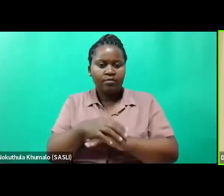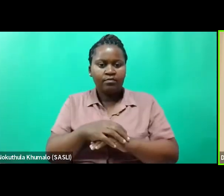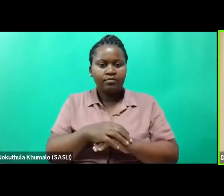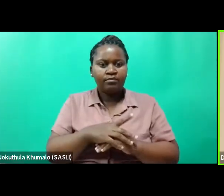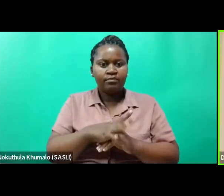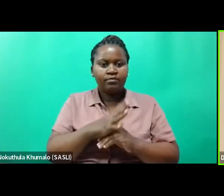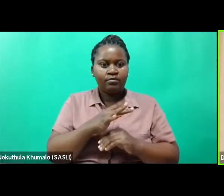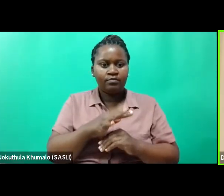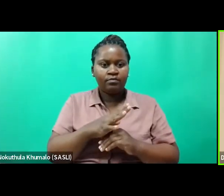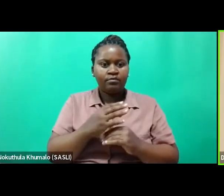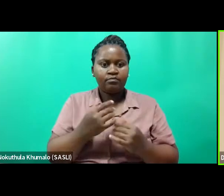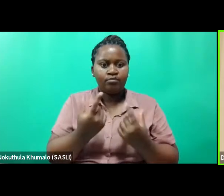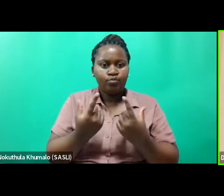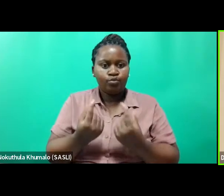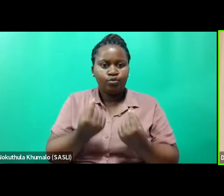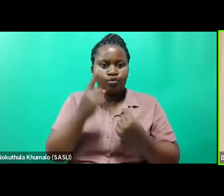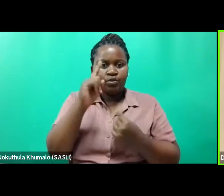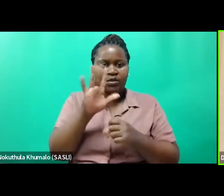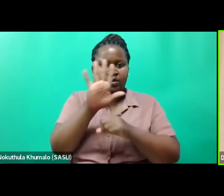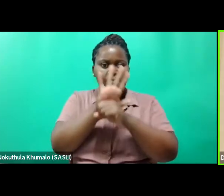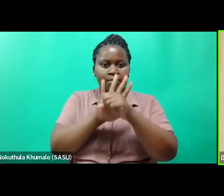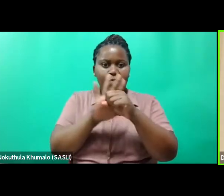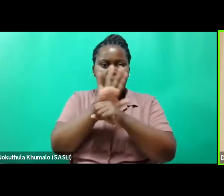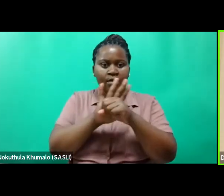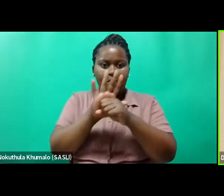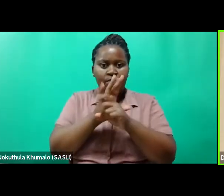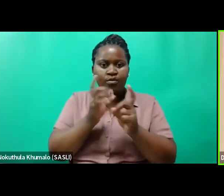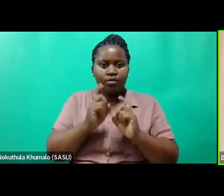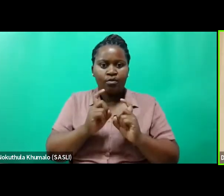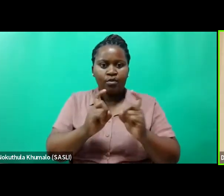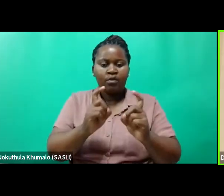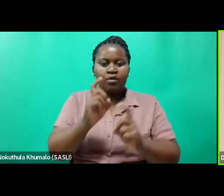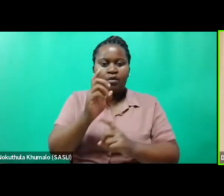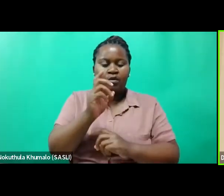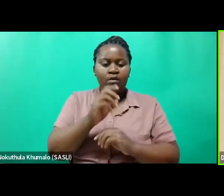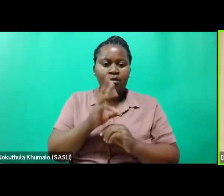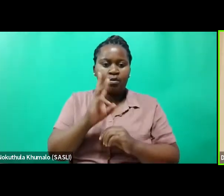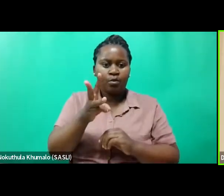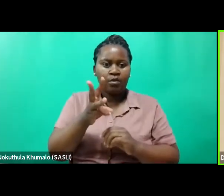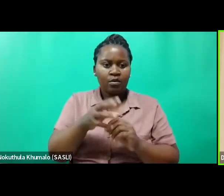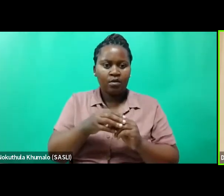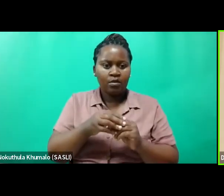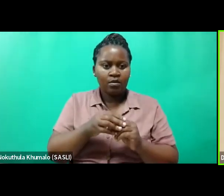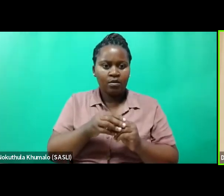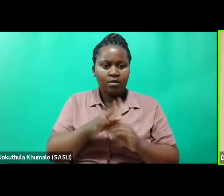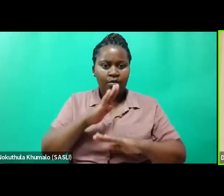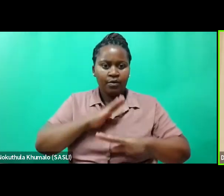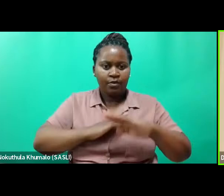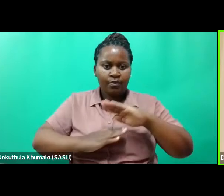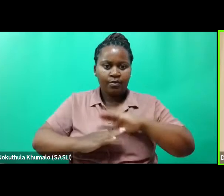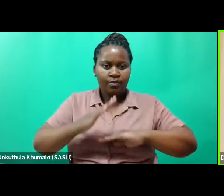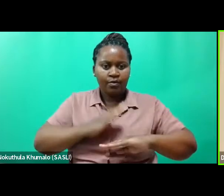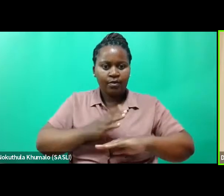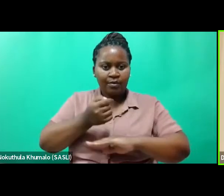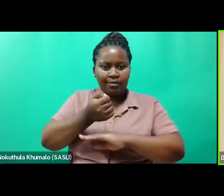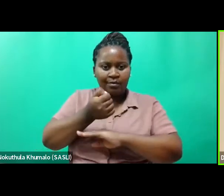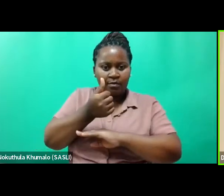up my background quickly here. Just bear with me just for a few seconds.